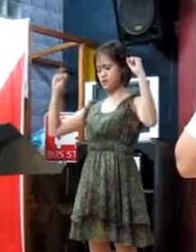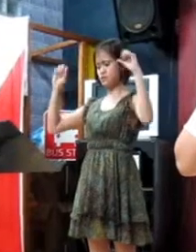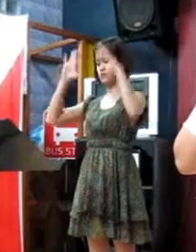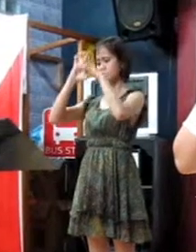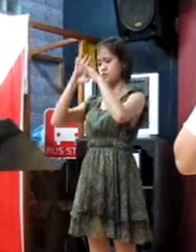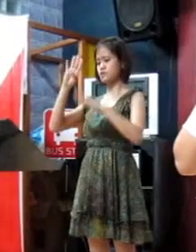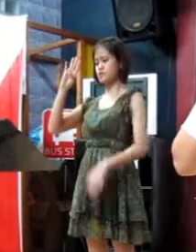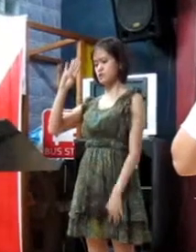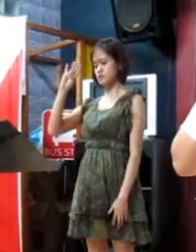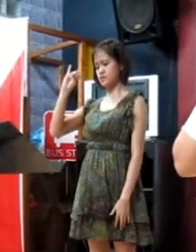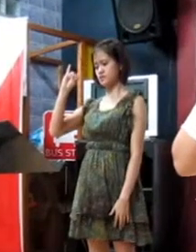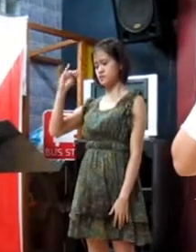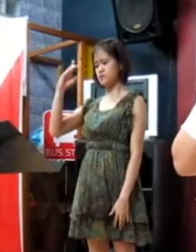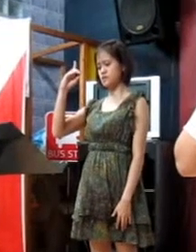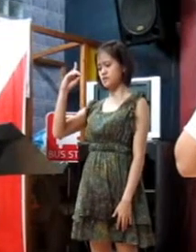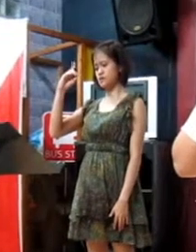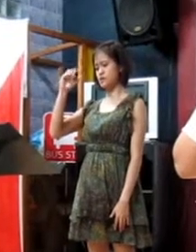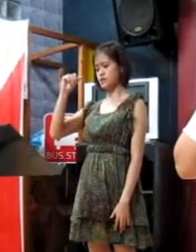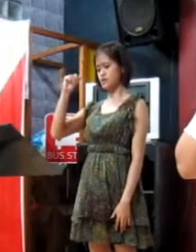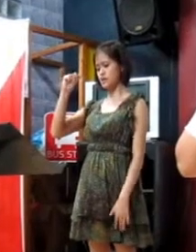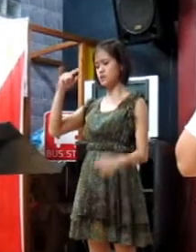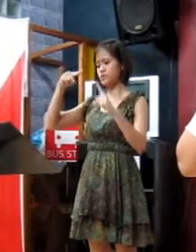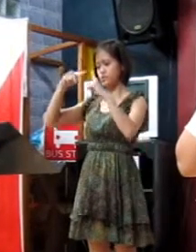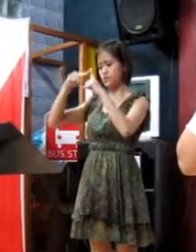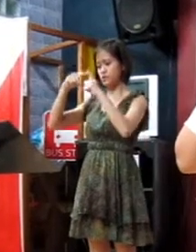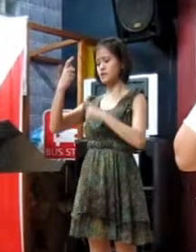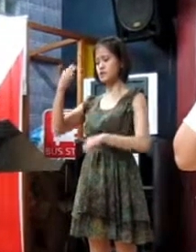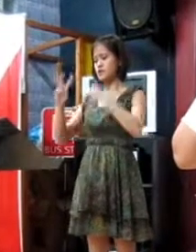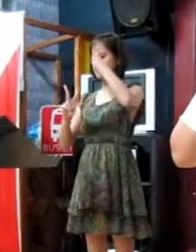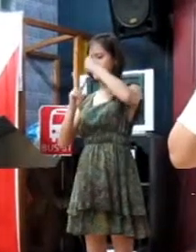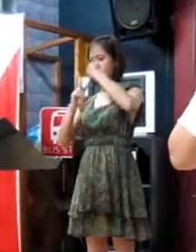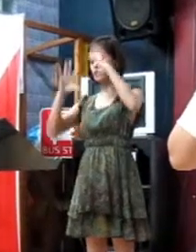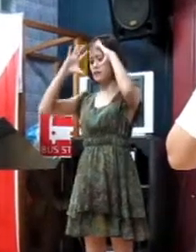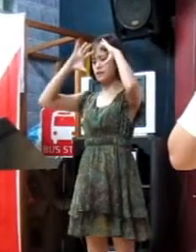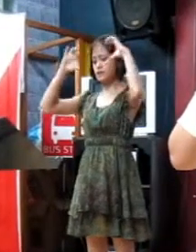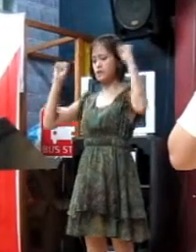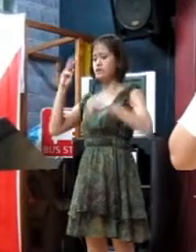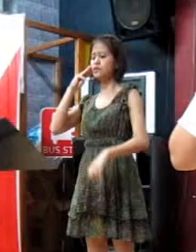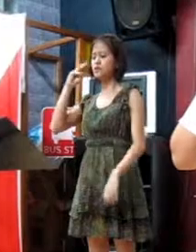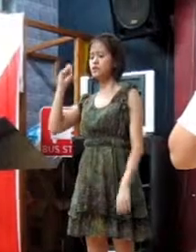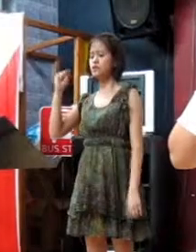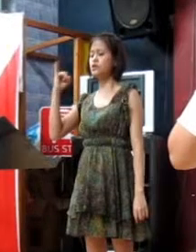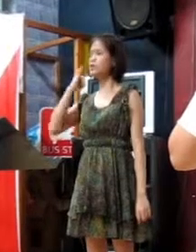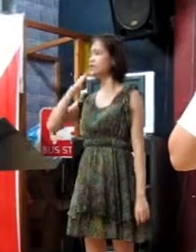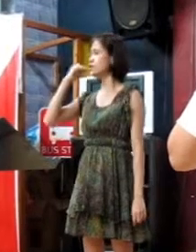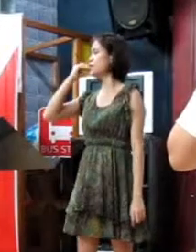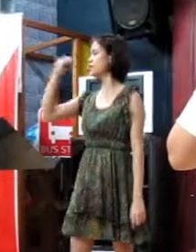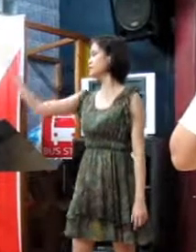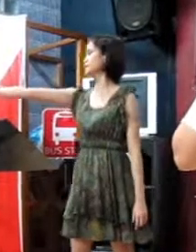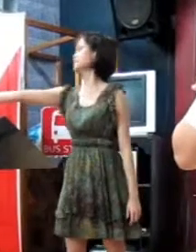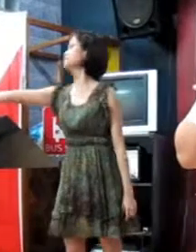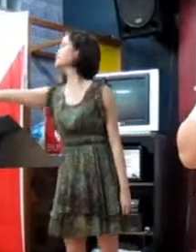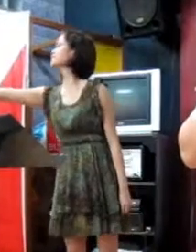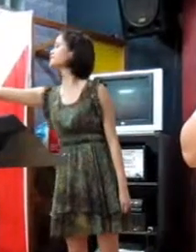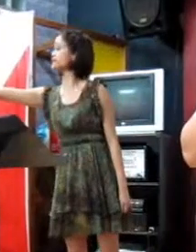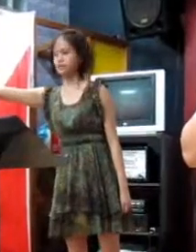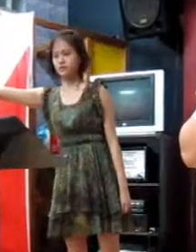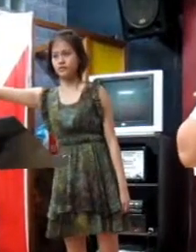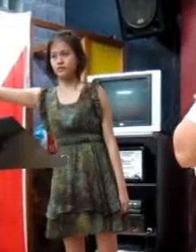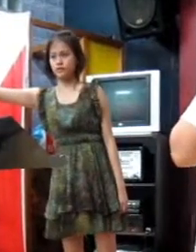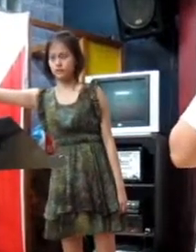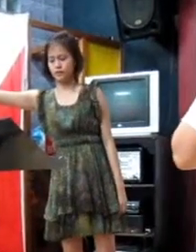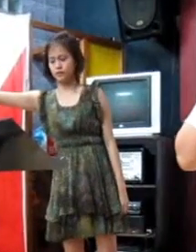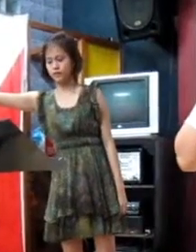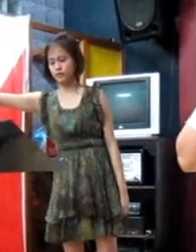as President of BIDA to the Vice President, Ms.